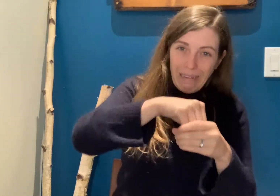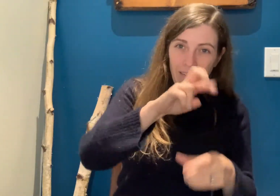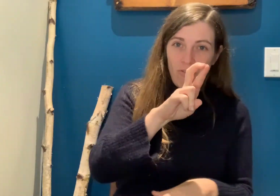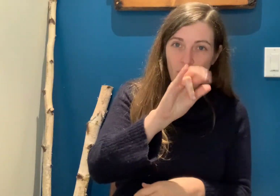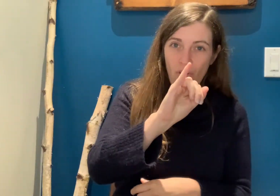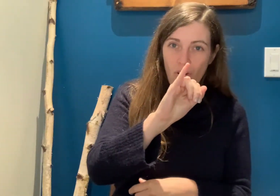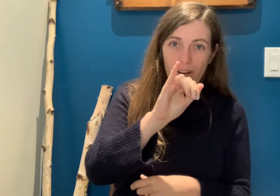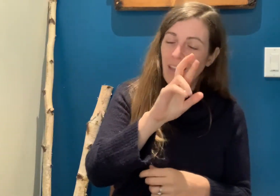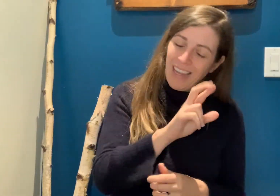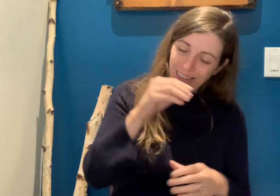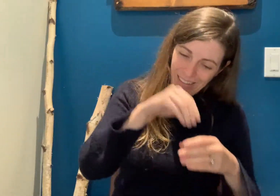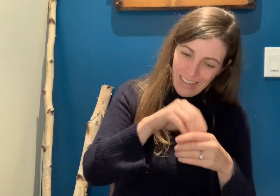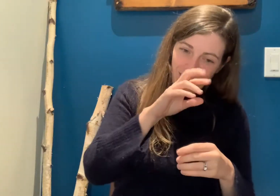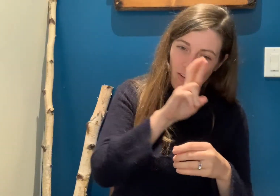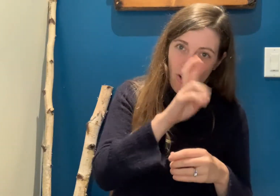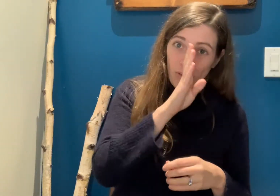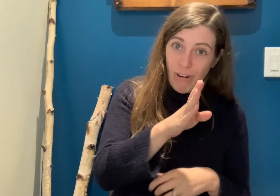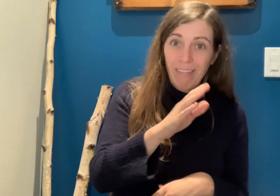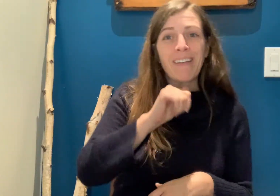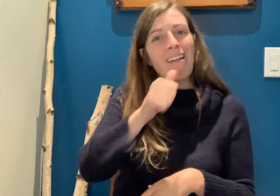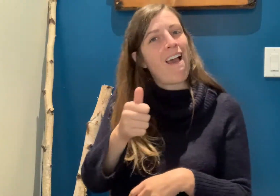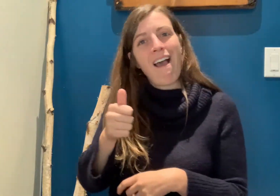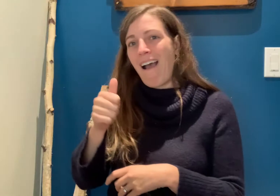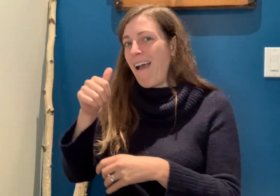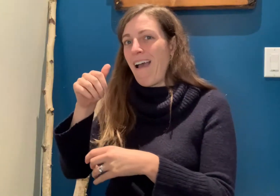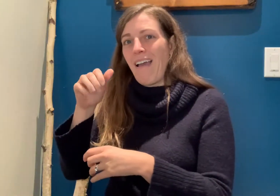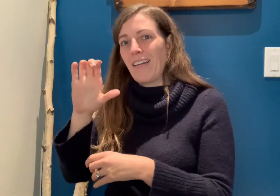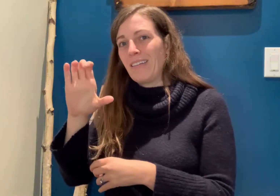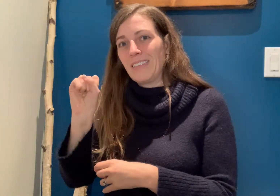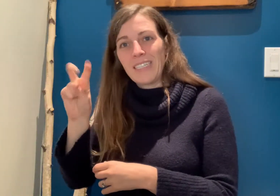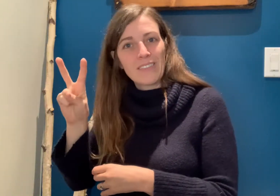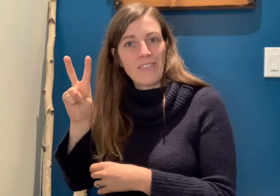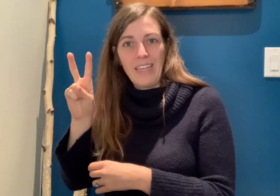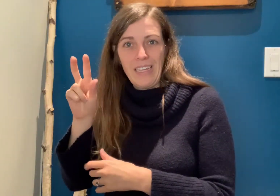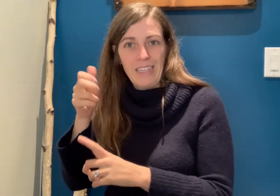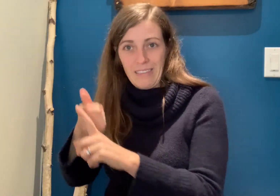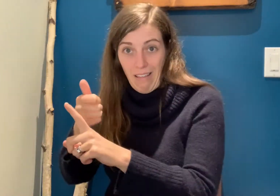easier to go back and figure out what you did and to change it and reproduce it.